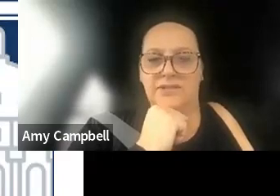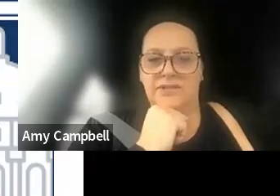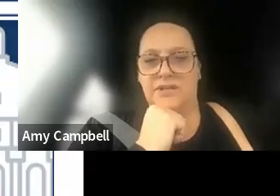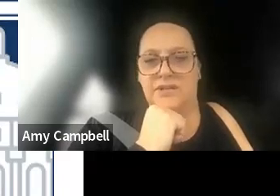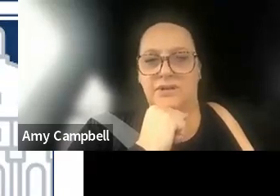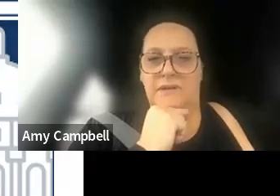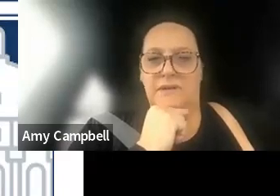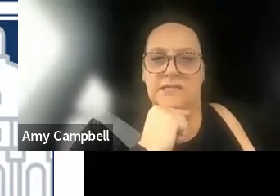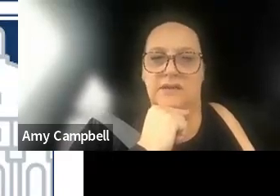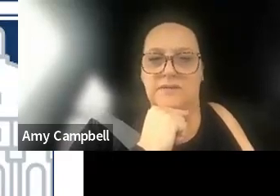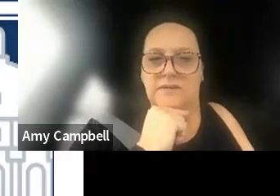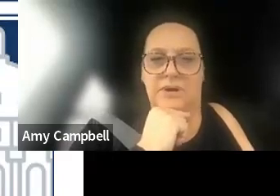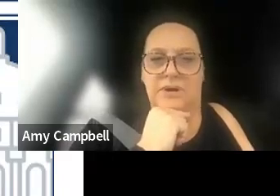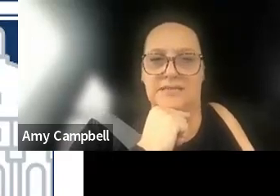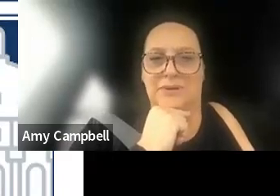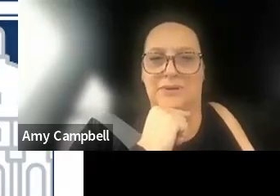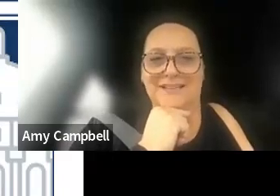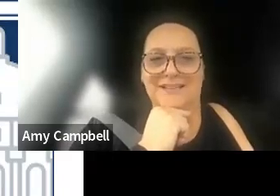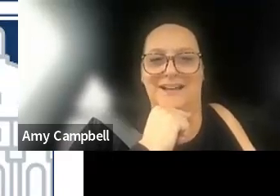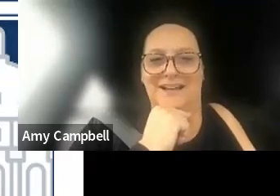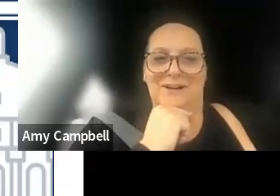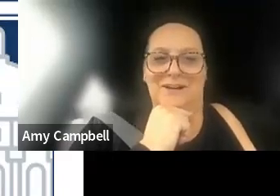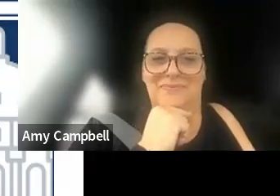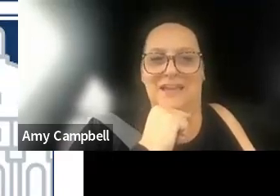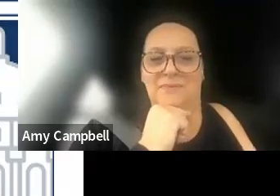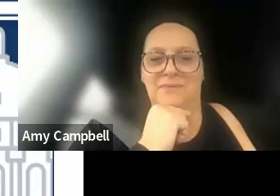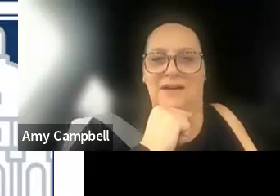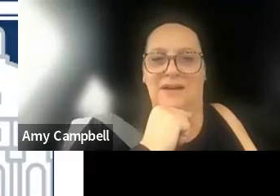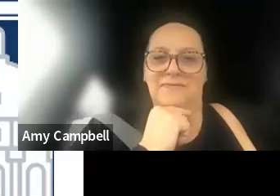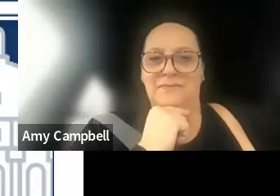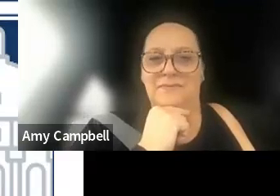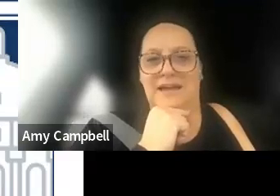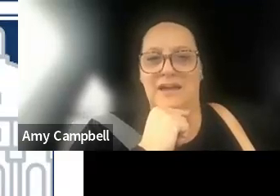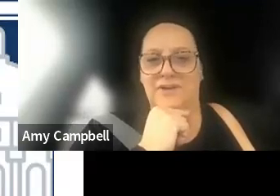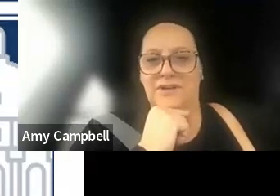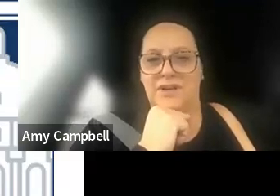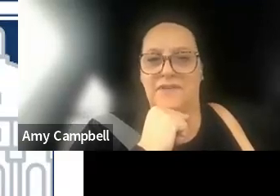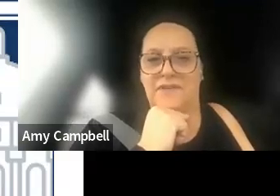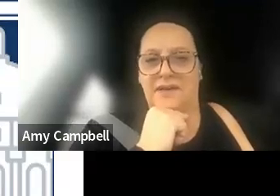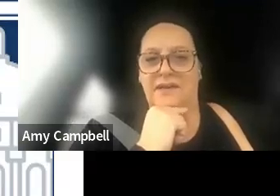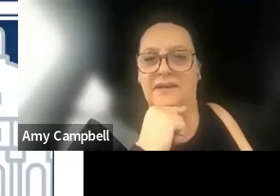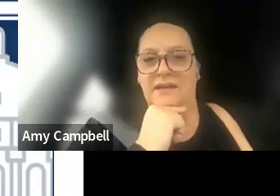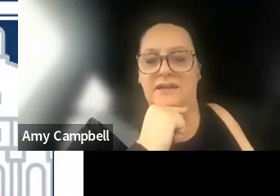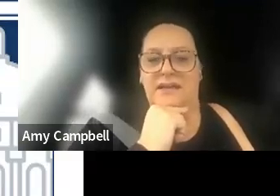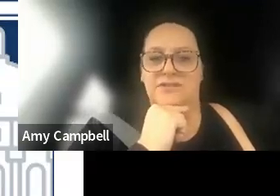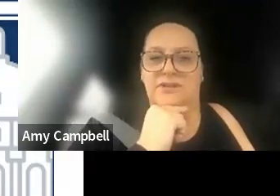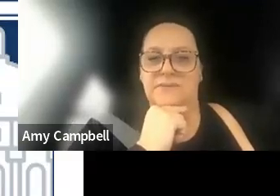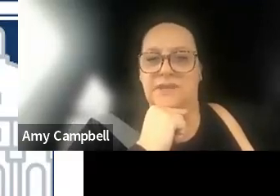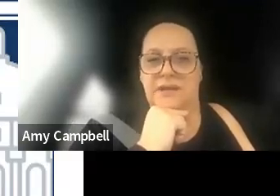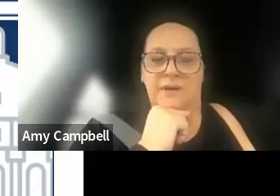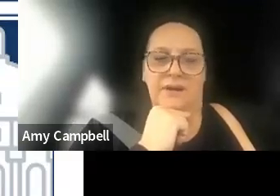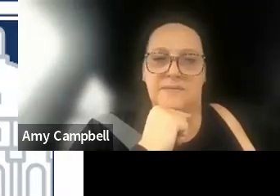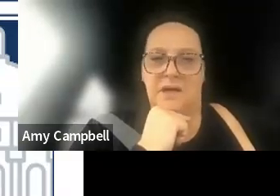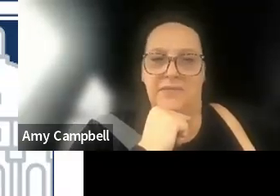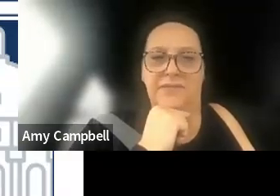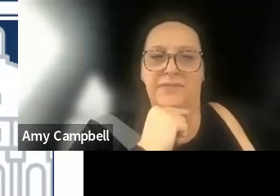the legislature to make itself more accessible. And then we had coverage of the National